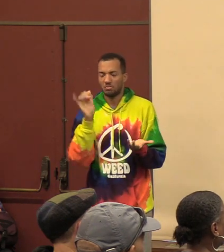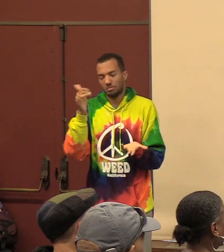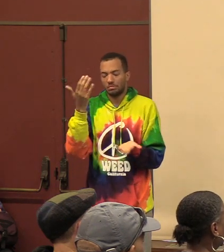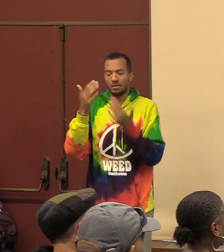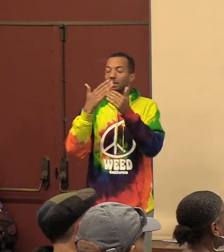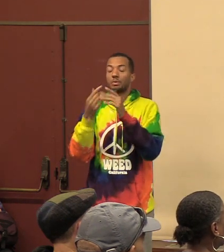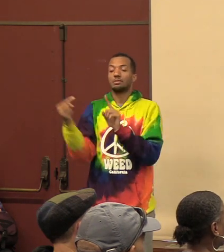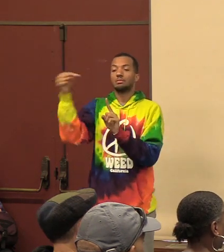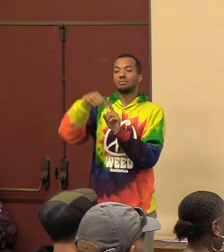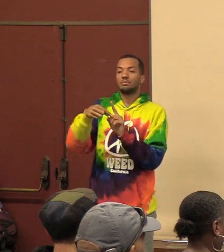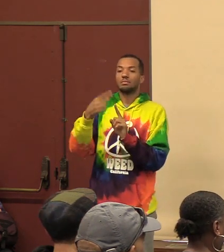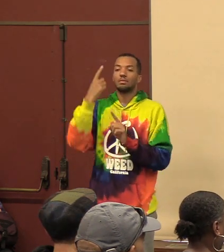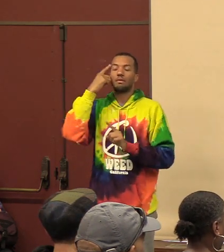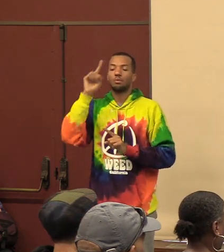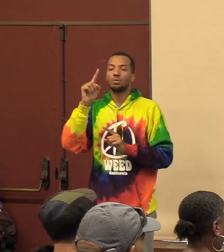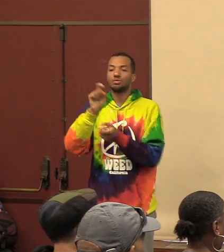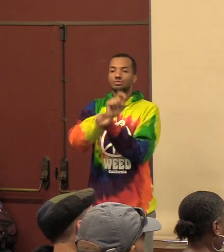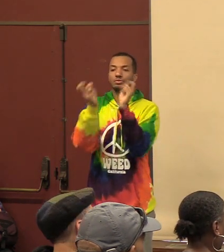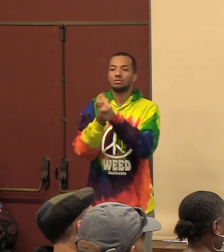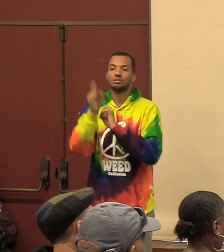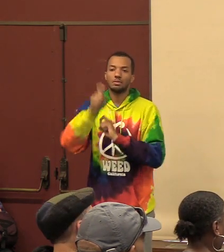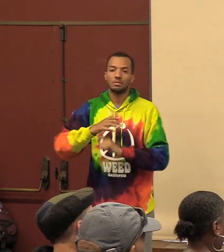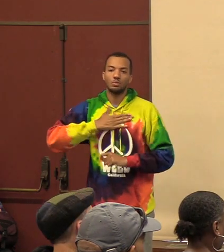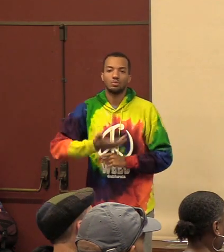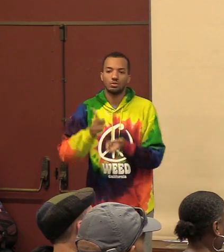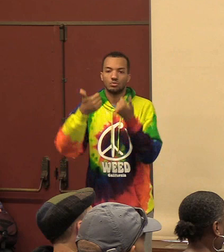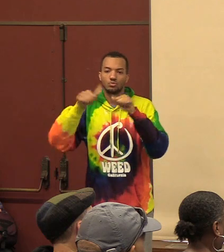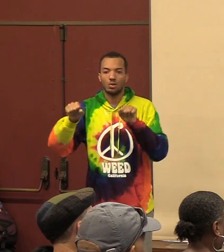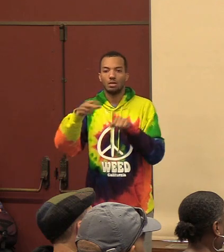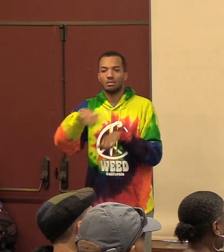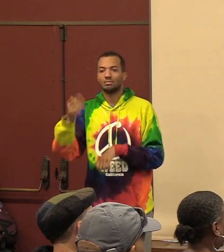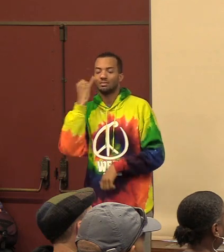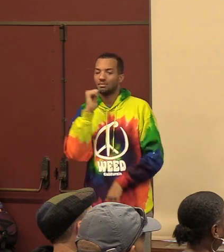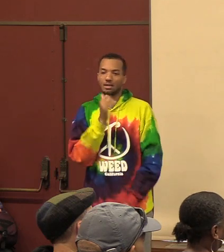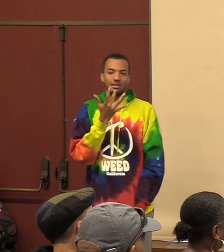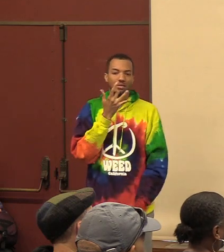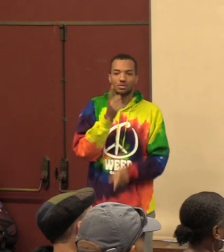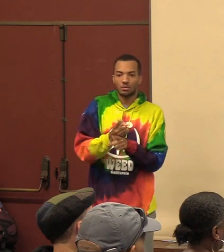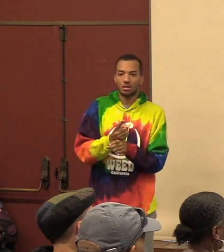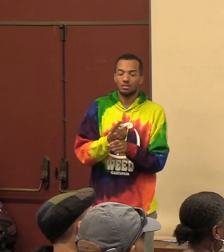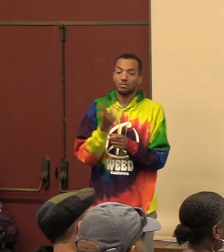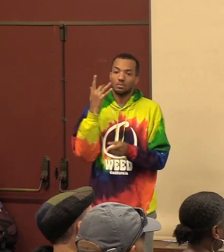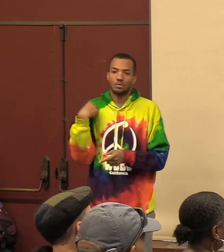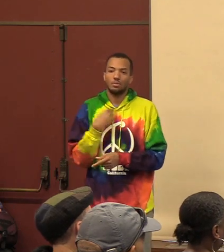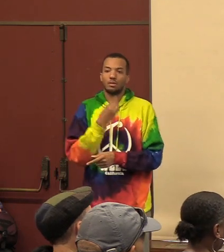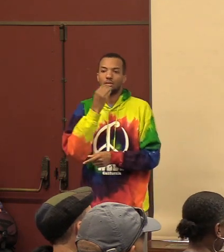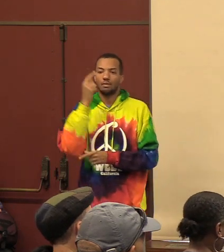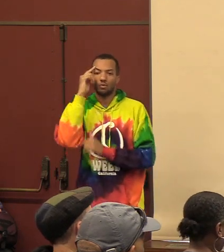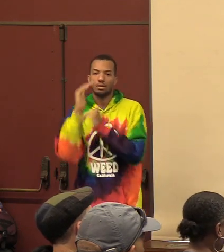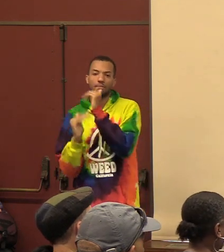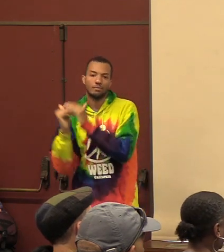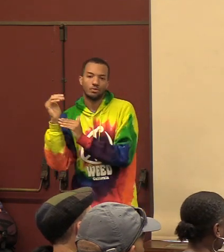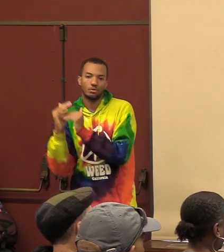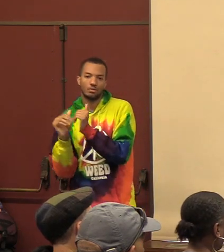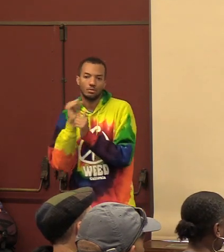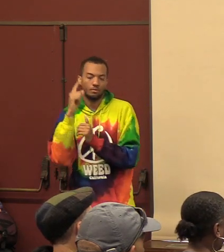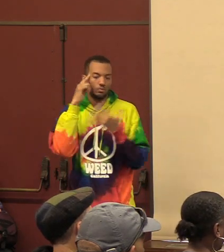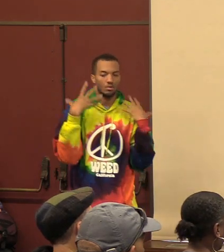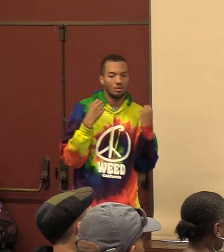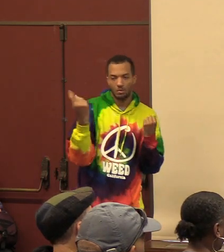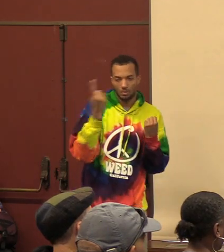it. And if it doesn't taste right, we eat for comfort. We are